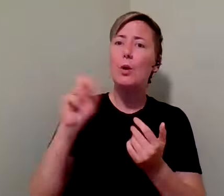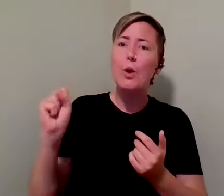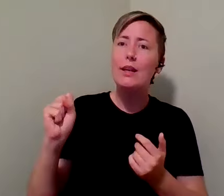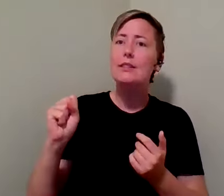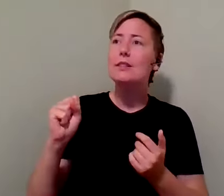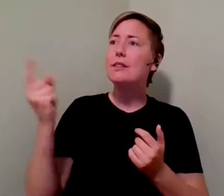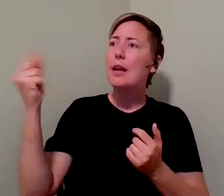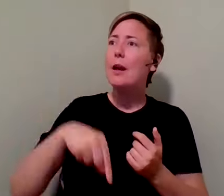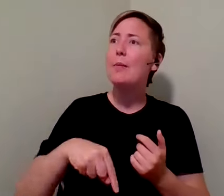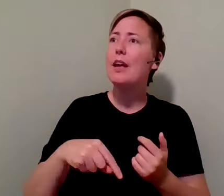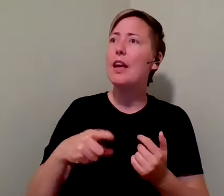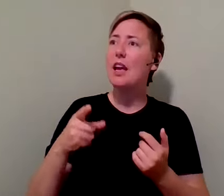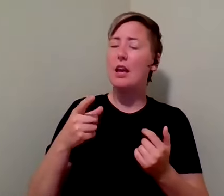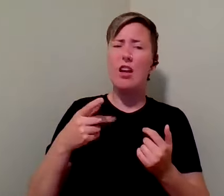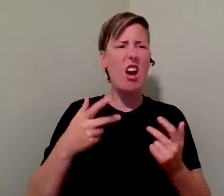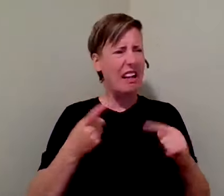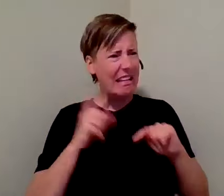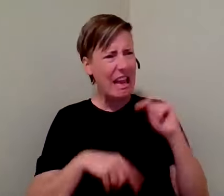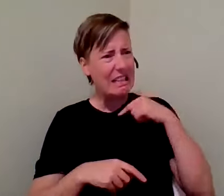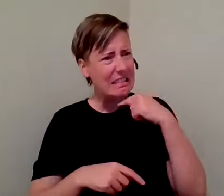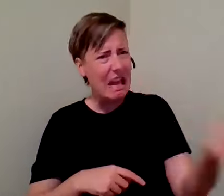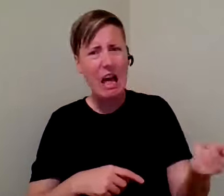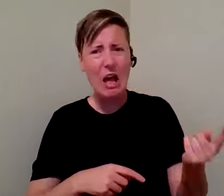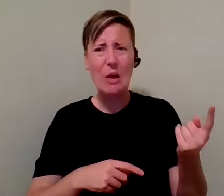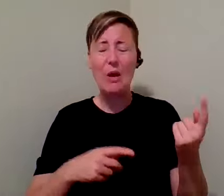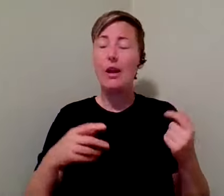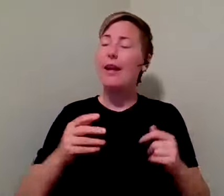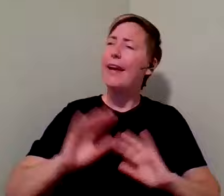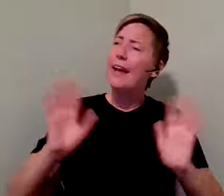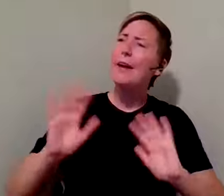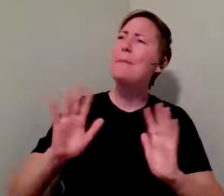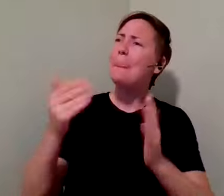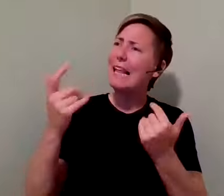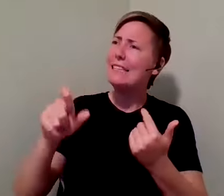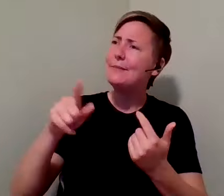still classified information. So we would talk to the taxi drivers and we would talk to the